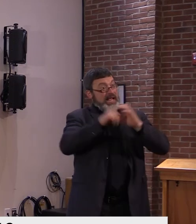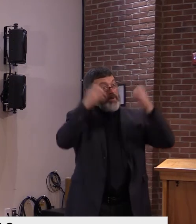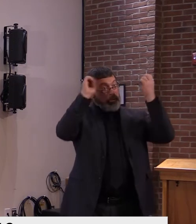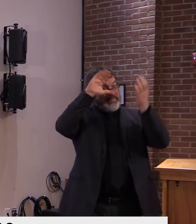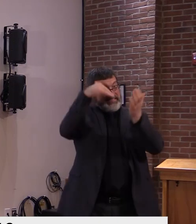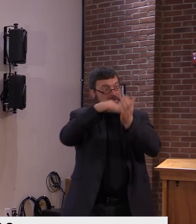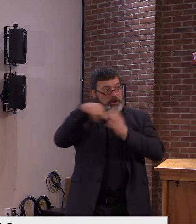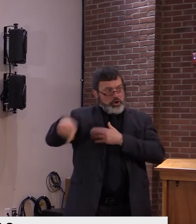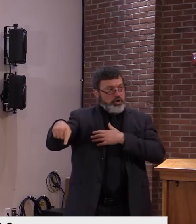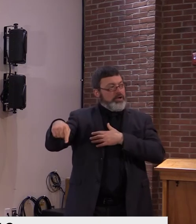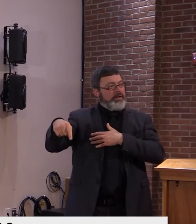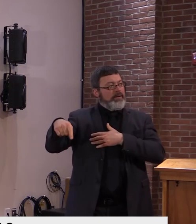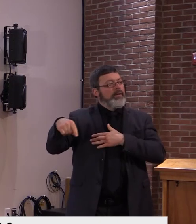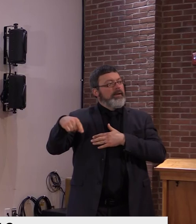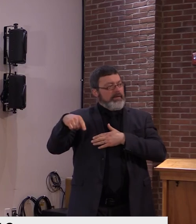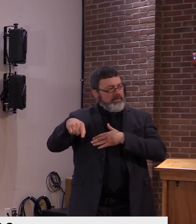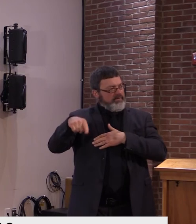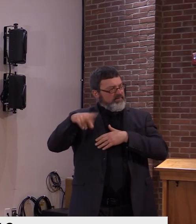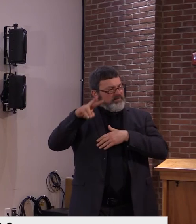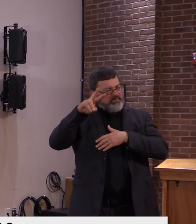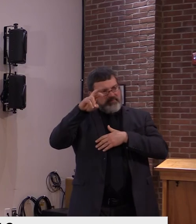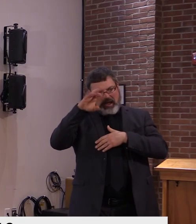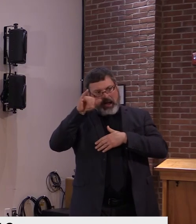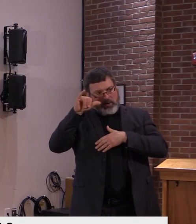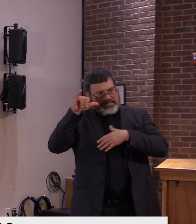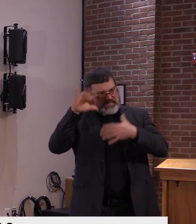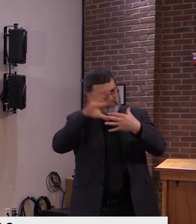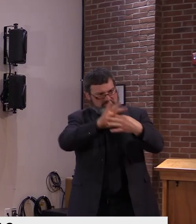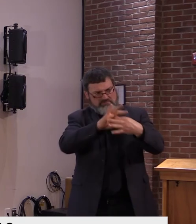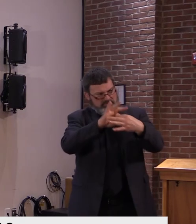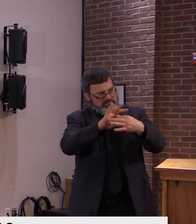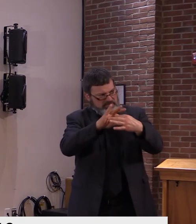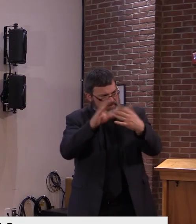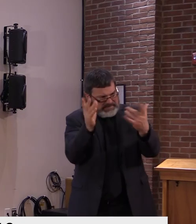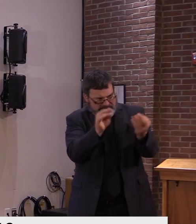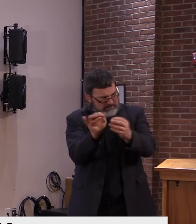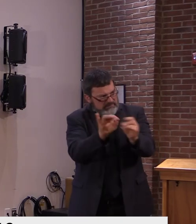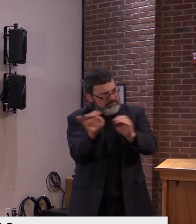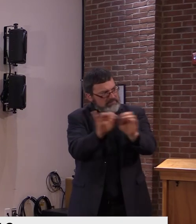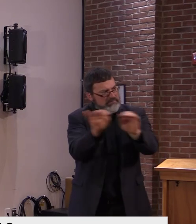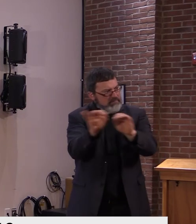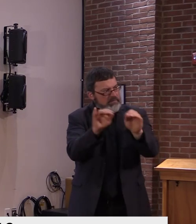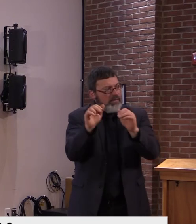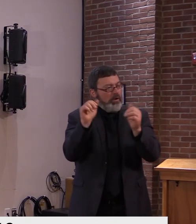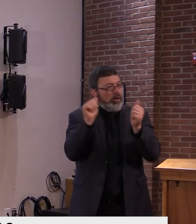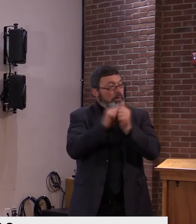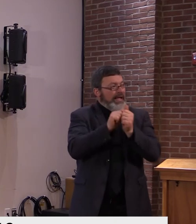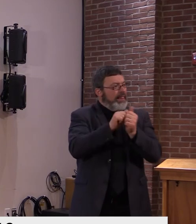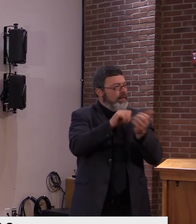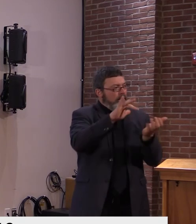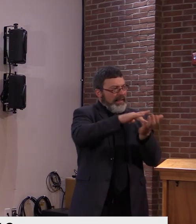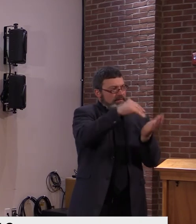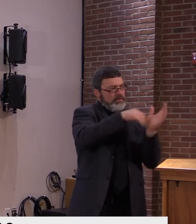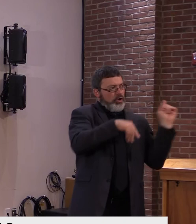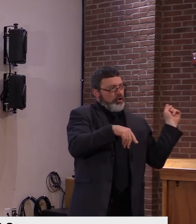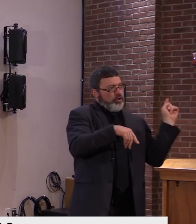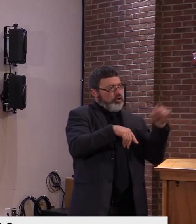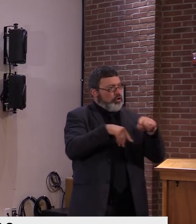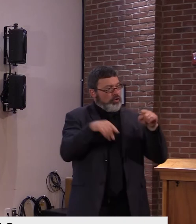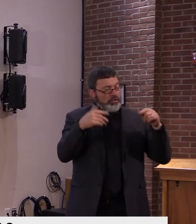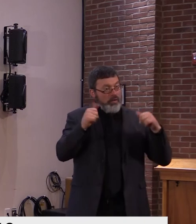close communications with the University of Vermont Medical Center, is trying to find various nurses, and as you